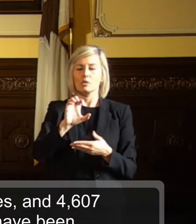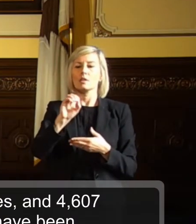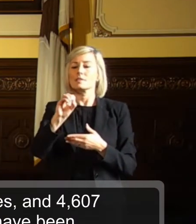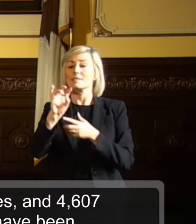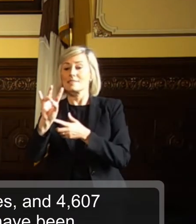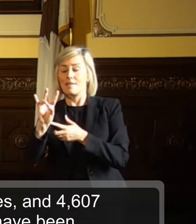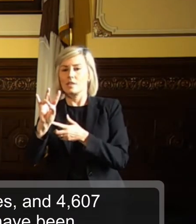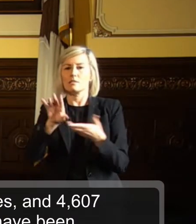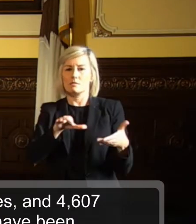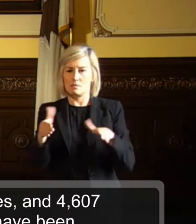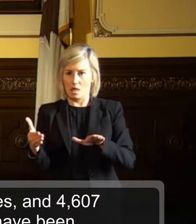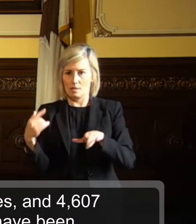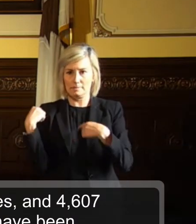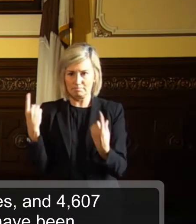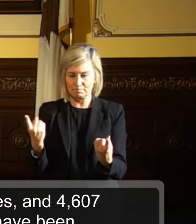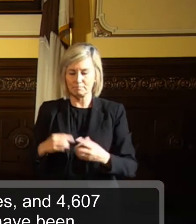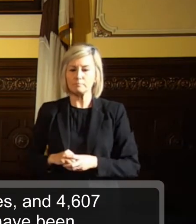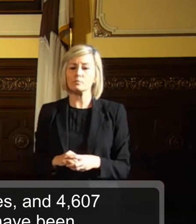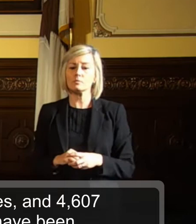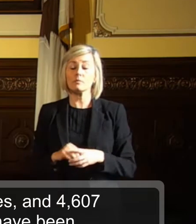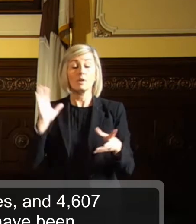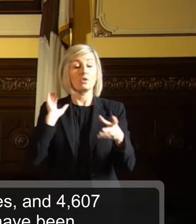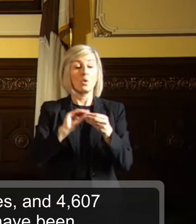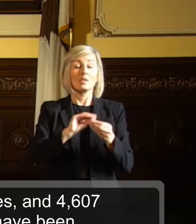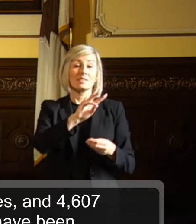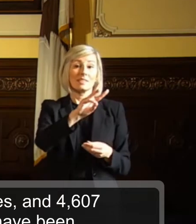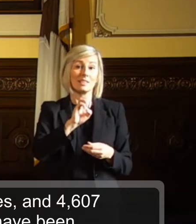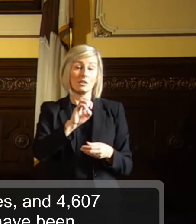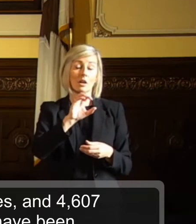4,607 fatalities. A total of